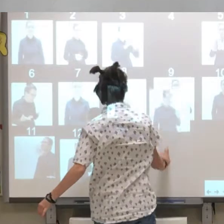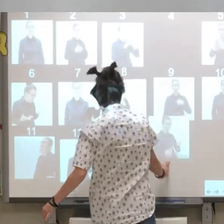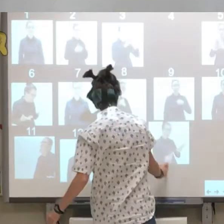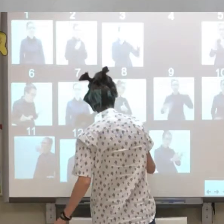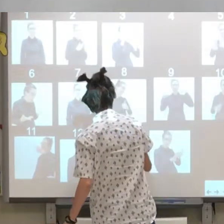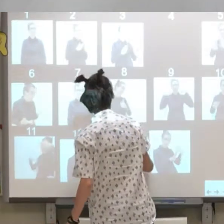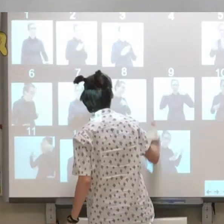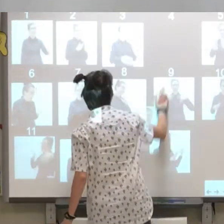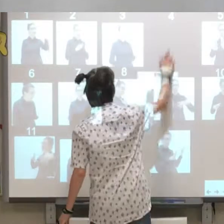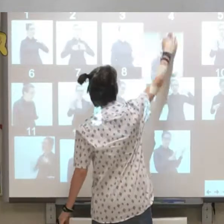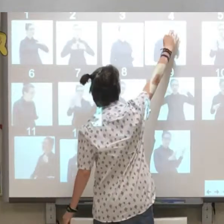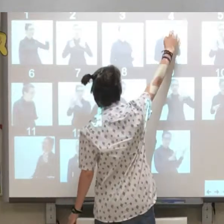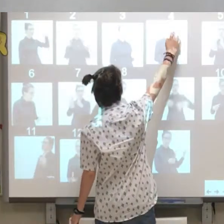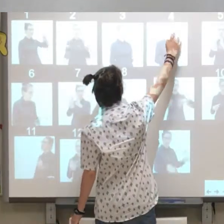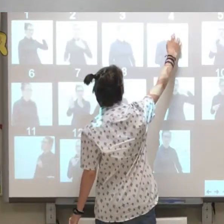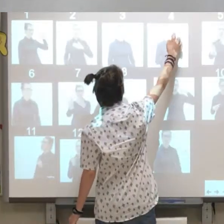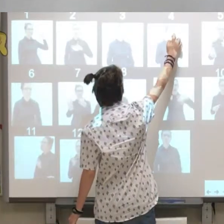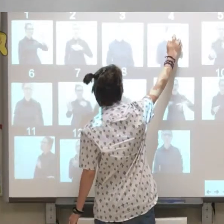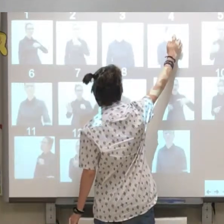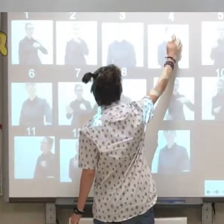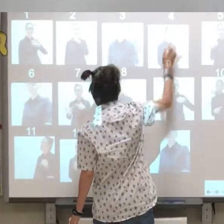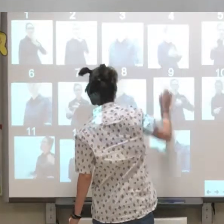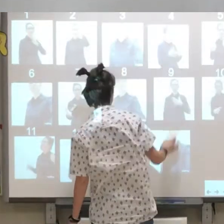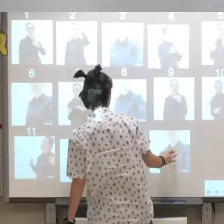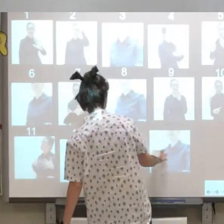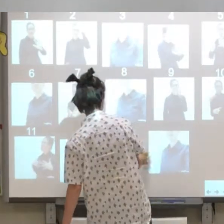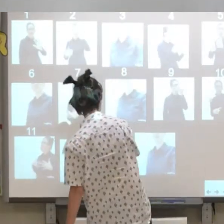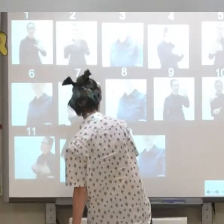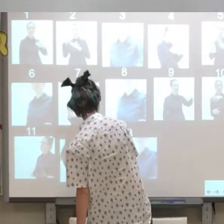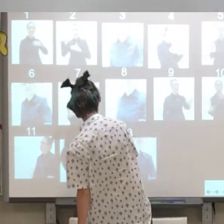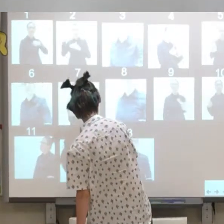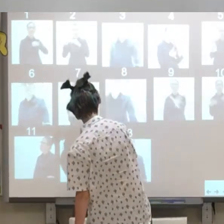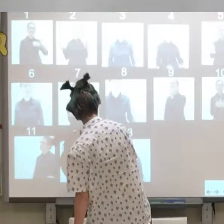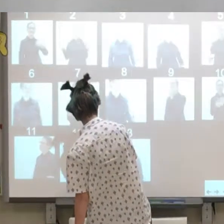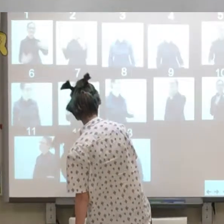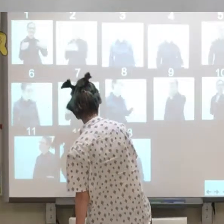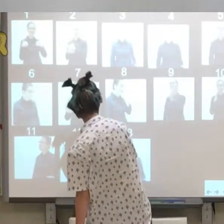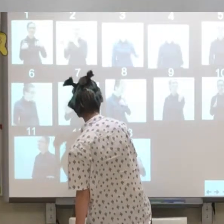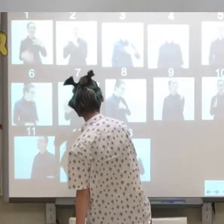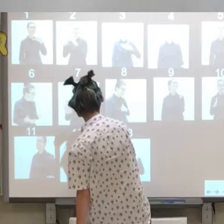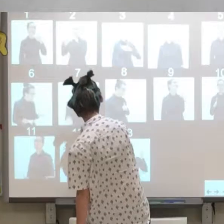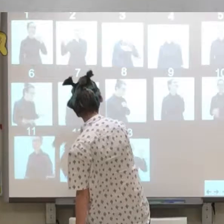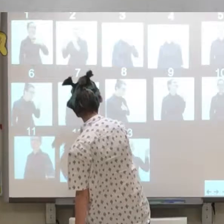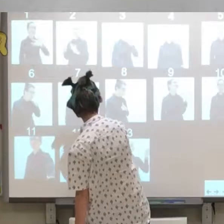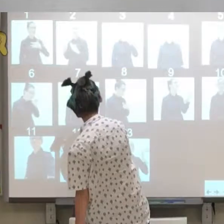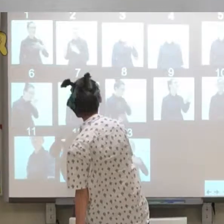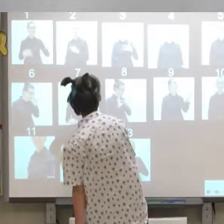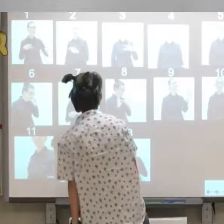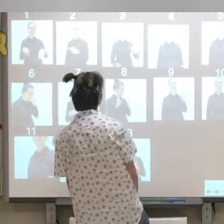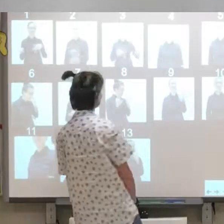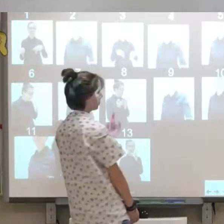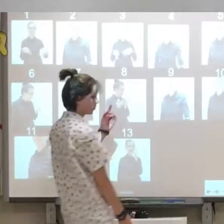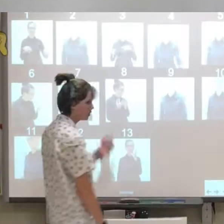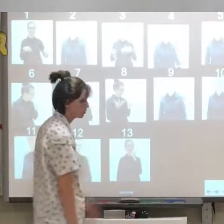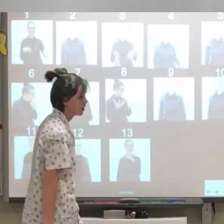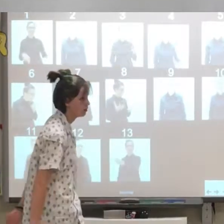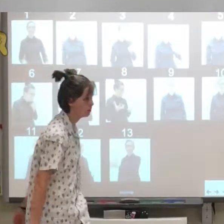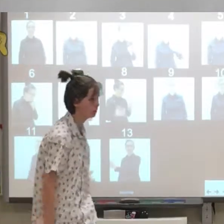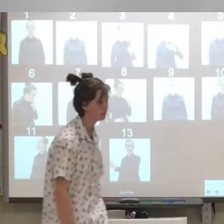It's talking about where her. You gotta tell me. Yeah, it's about how her parents Yeah, just but love what's number being three? there. I mean, not. I Number mean, 3 is number right.